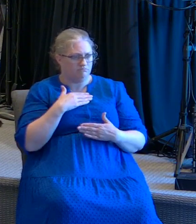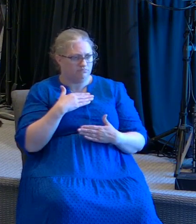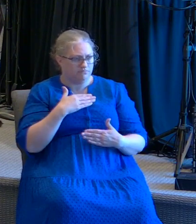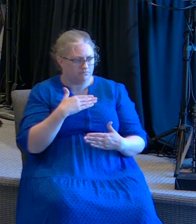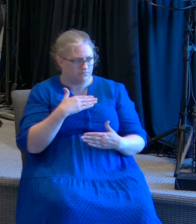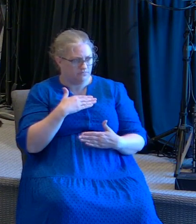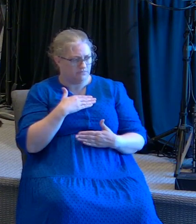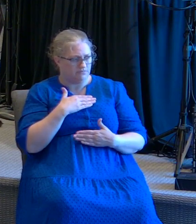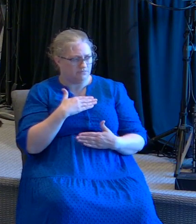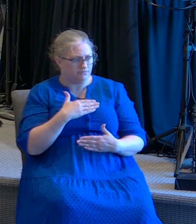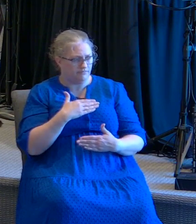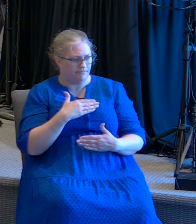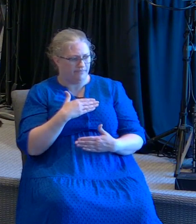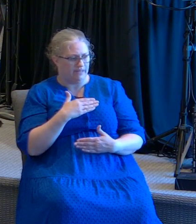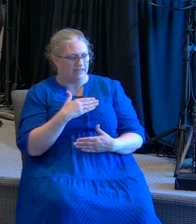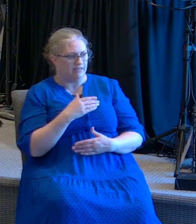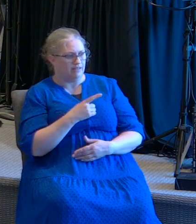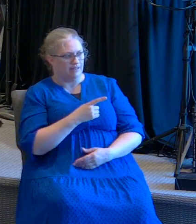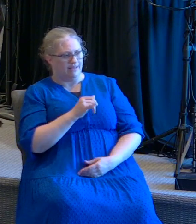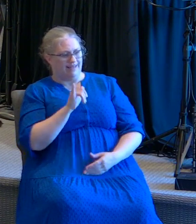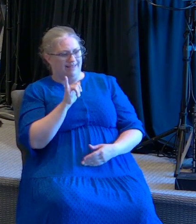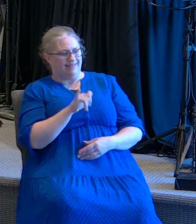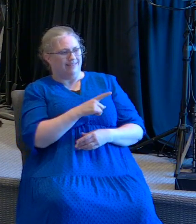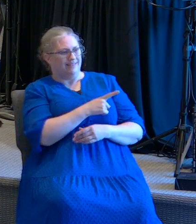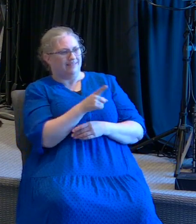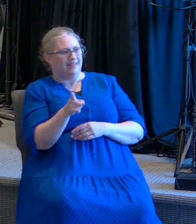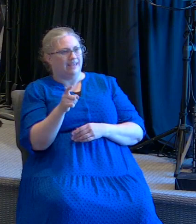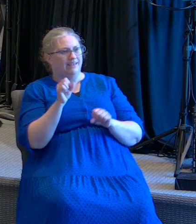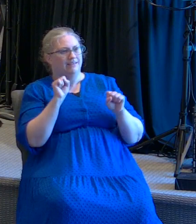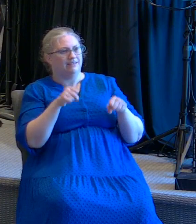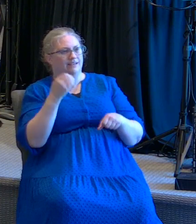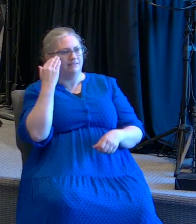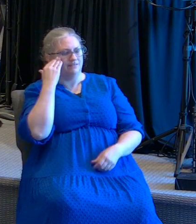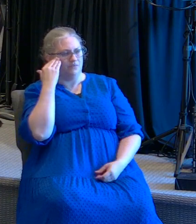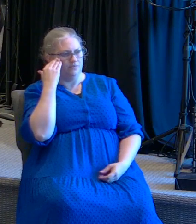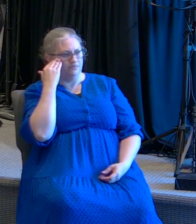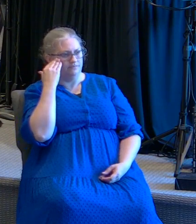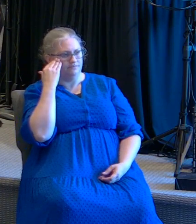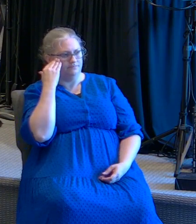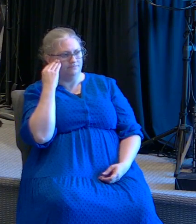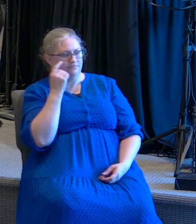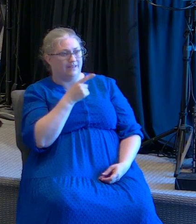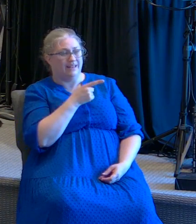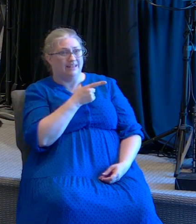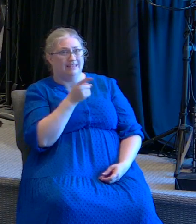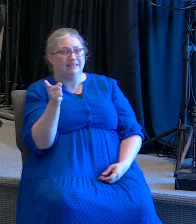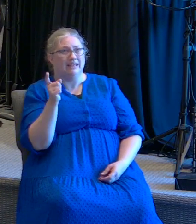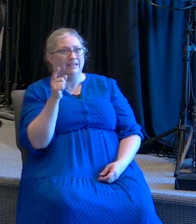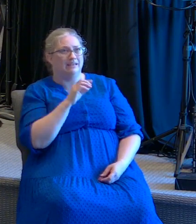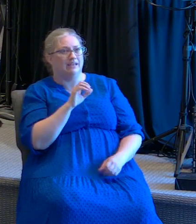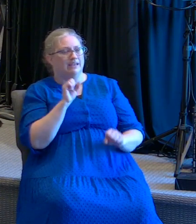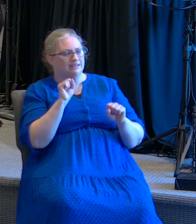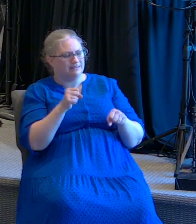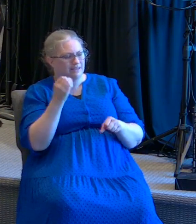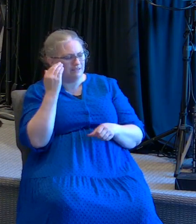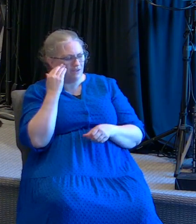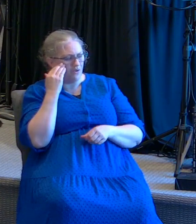that they may know that they may know i love them